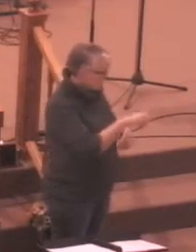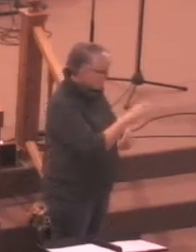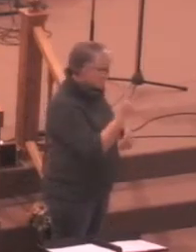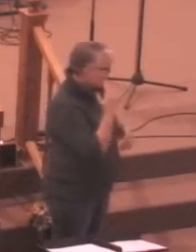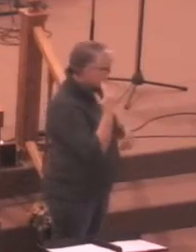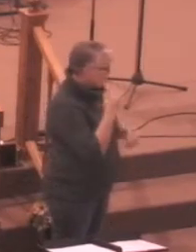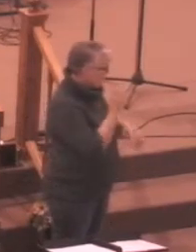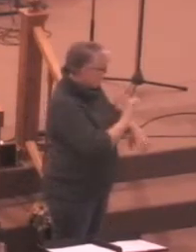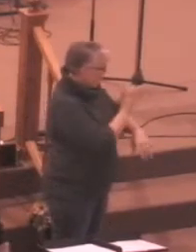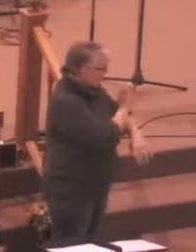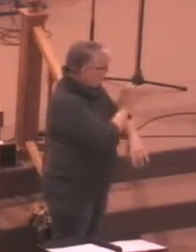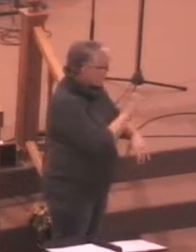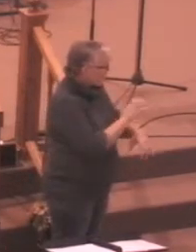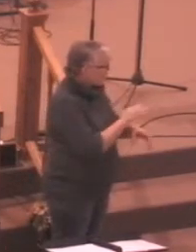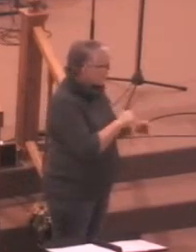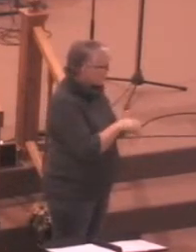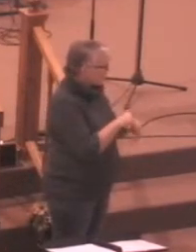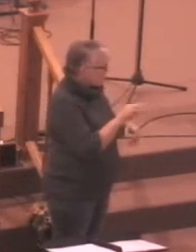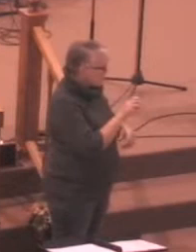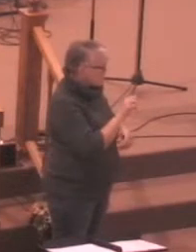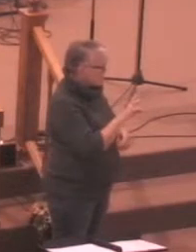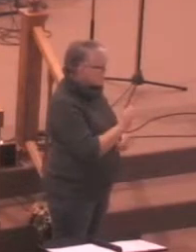March